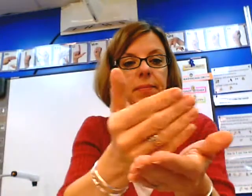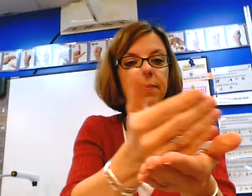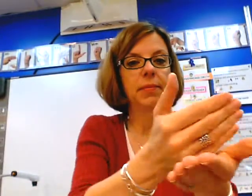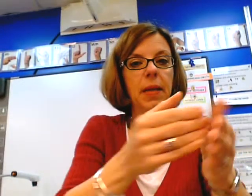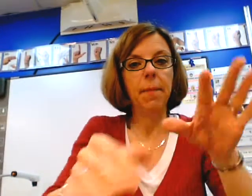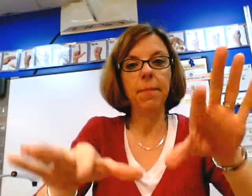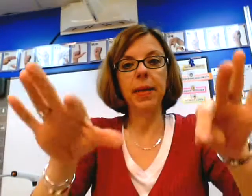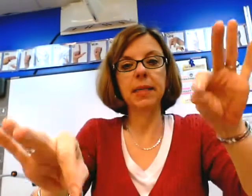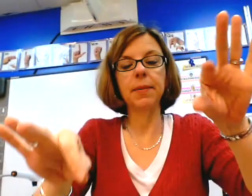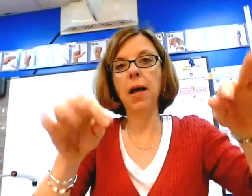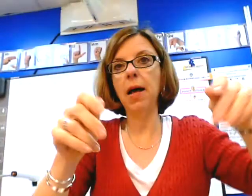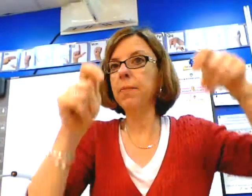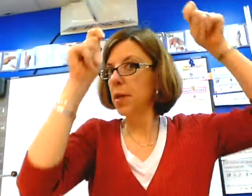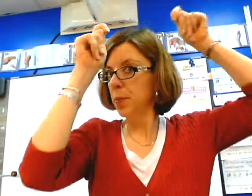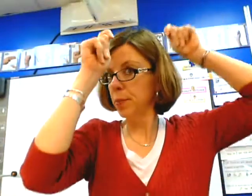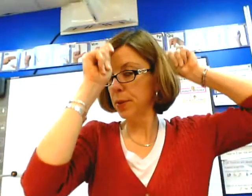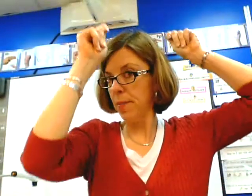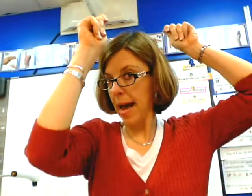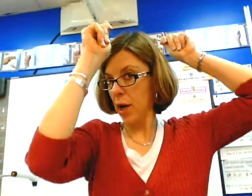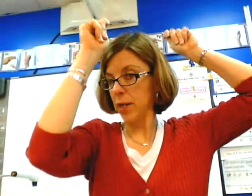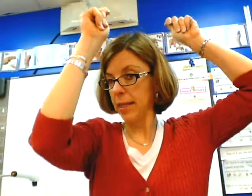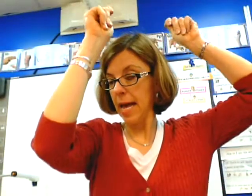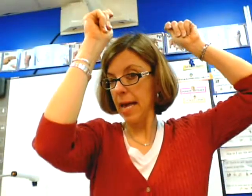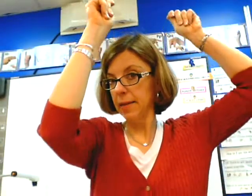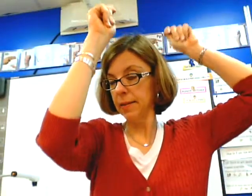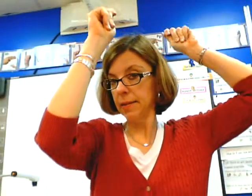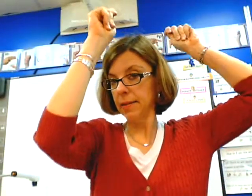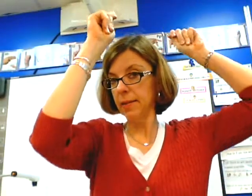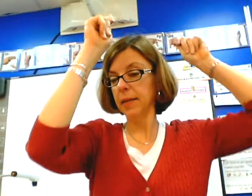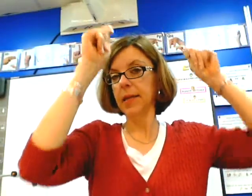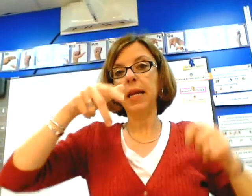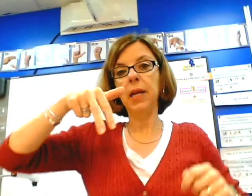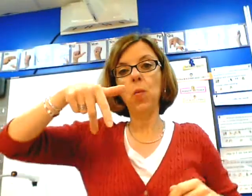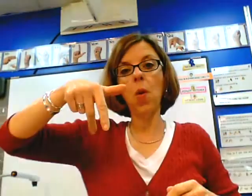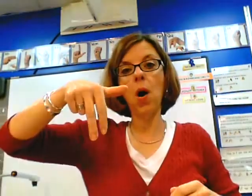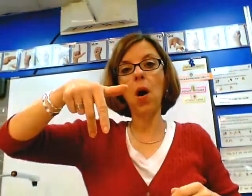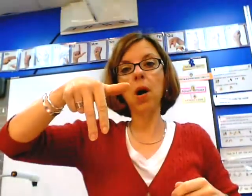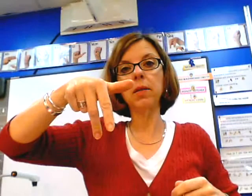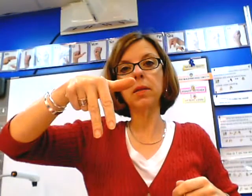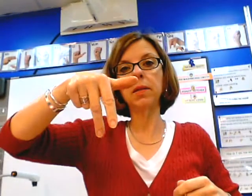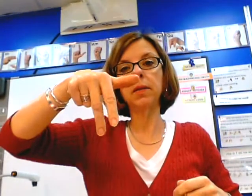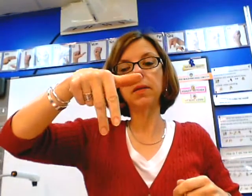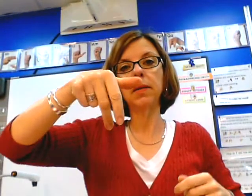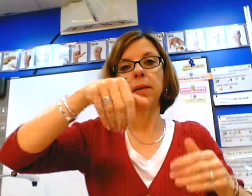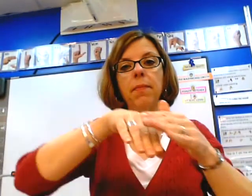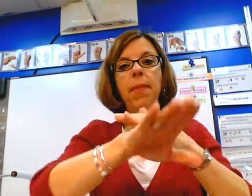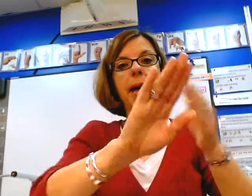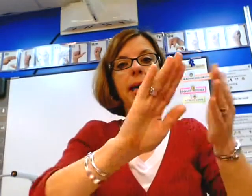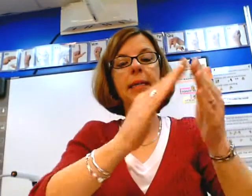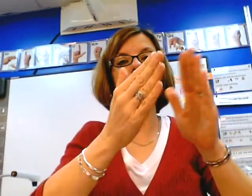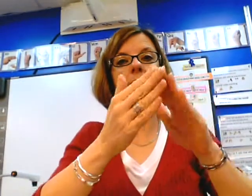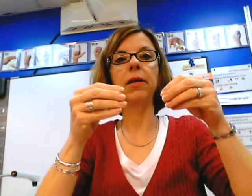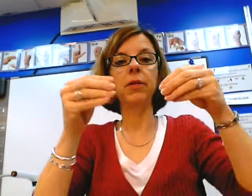collects, picks them all up, puts them back on his head, and he walks back